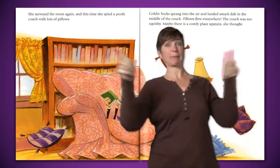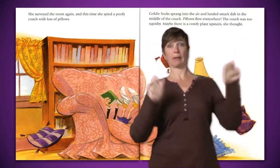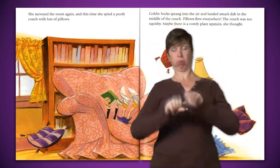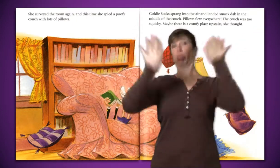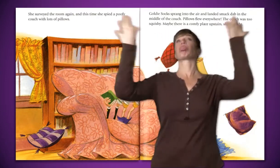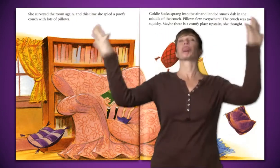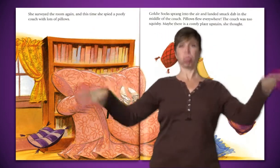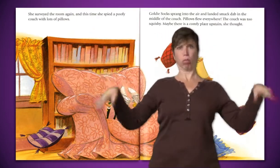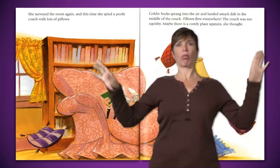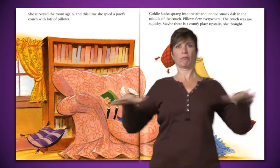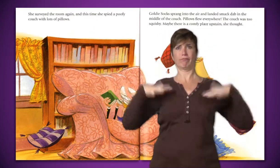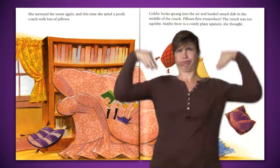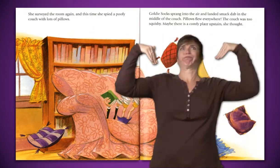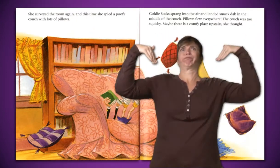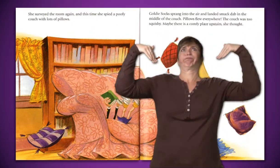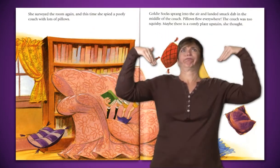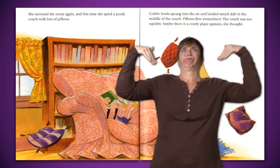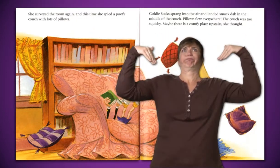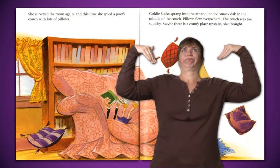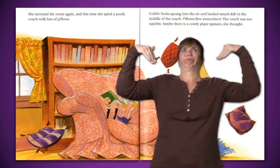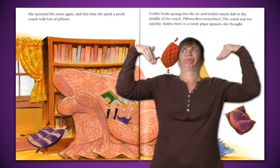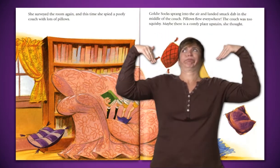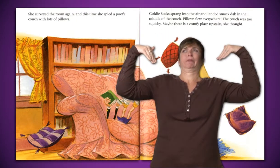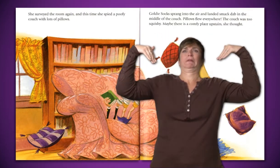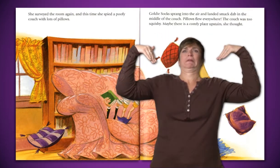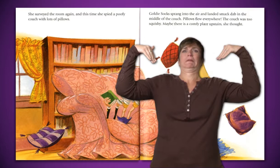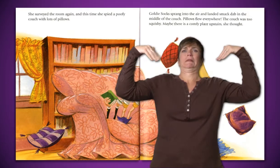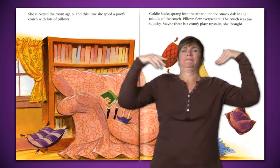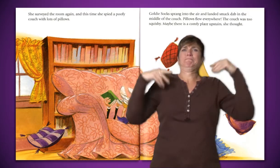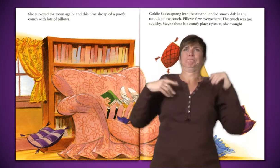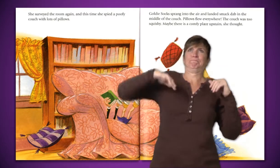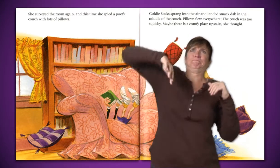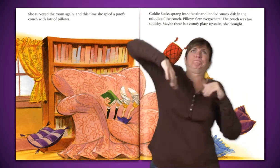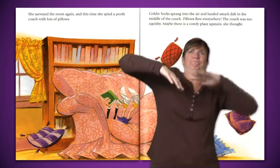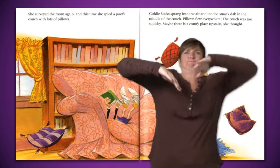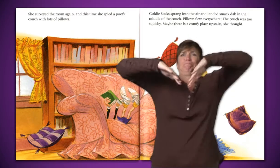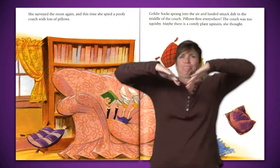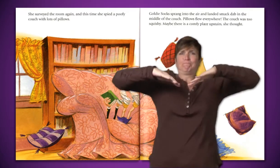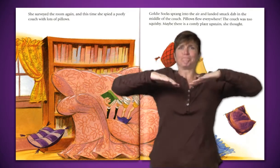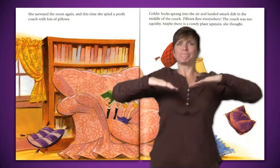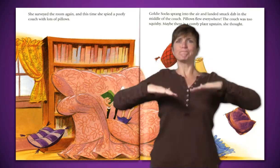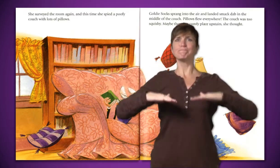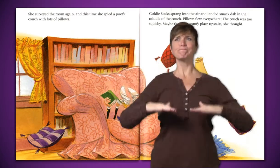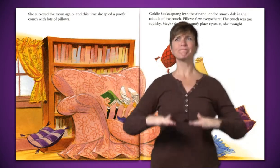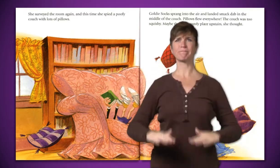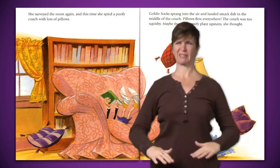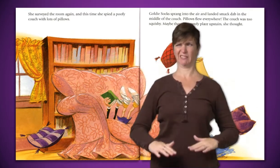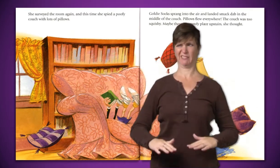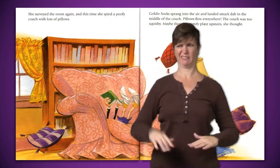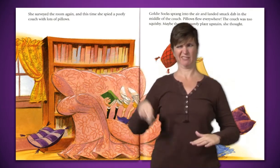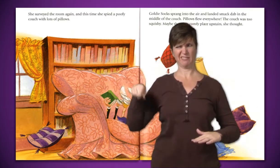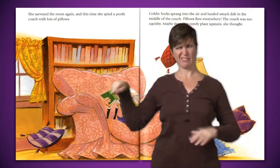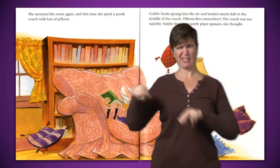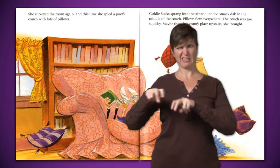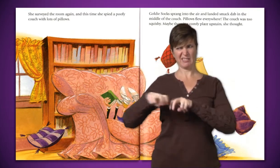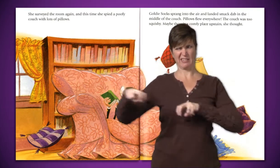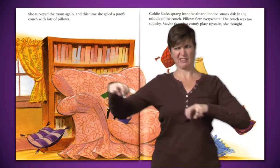dab in the middle of the couch. Pillows flew everywhere. The couch was too squishy.